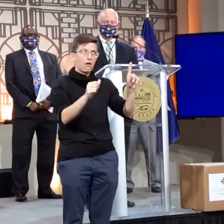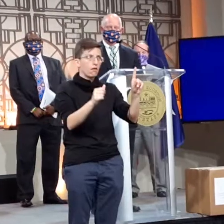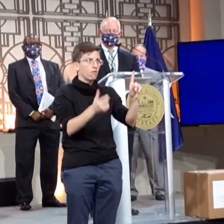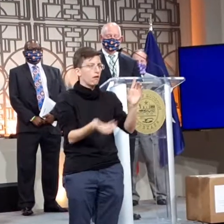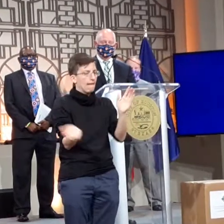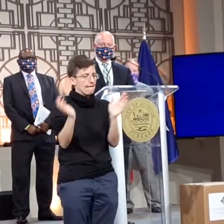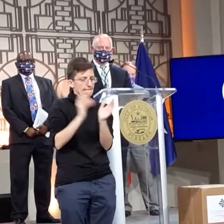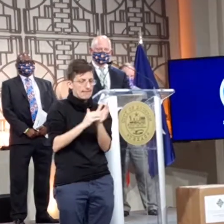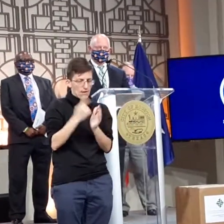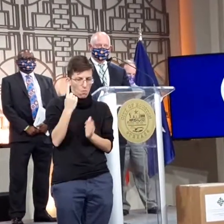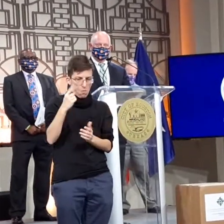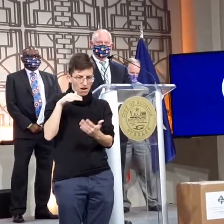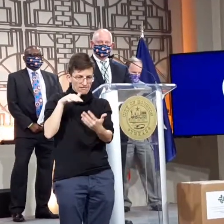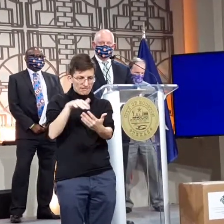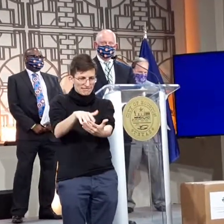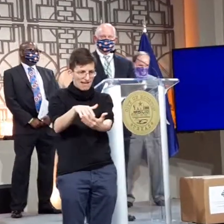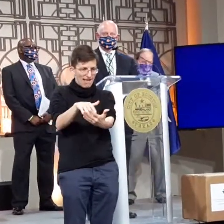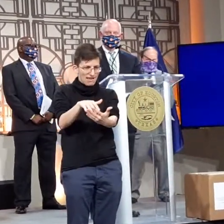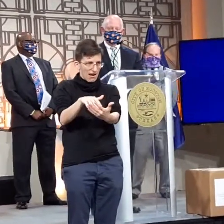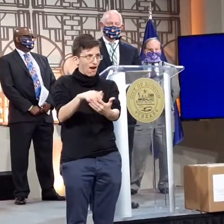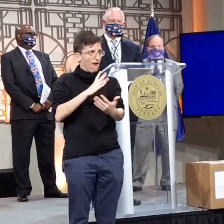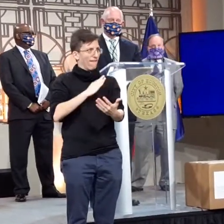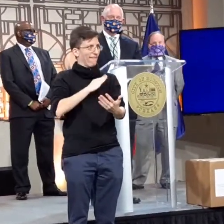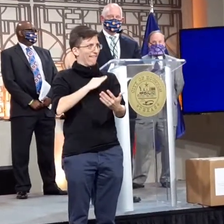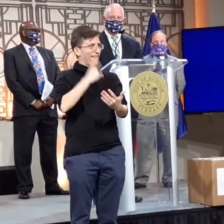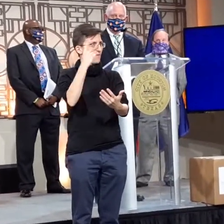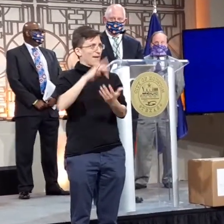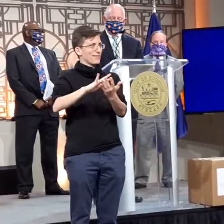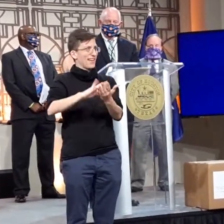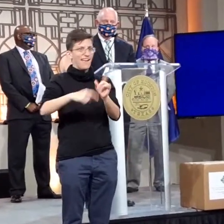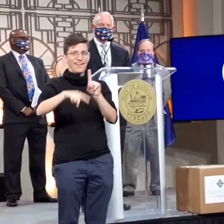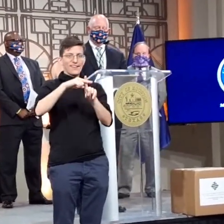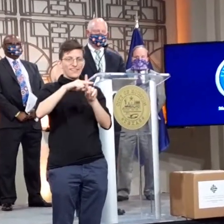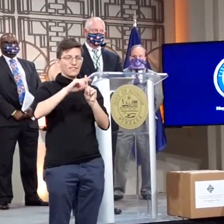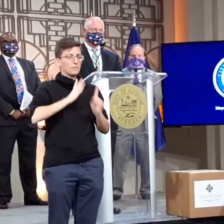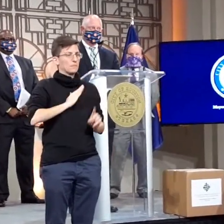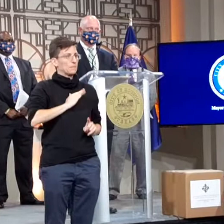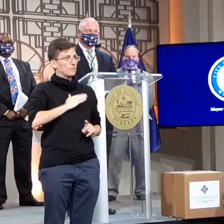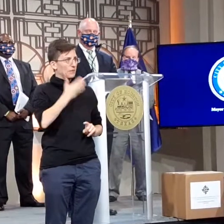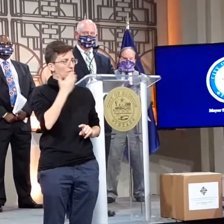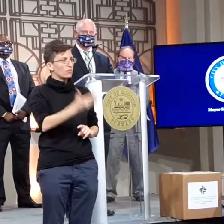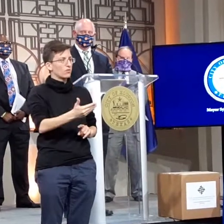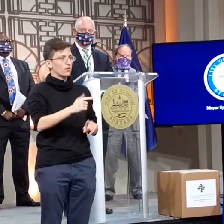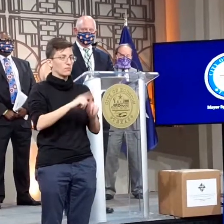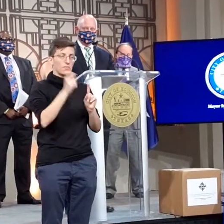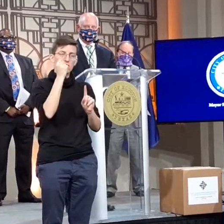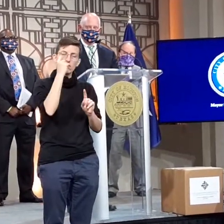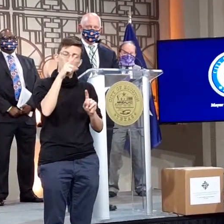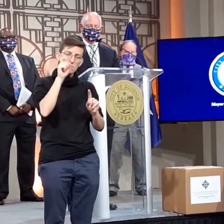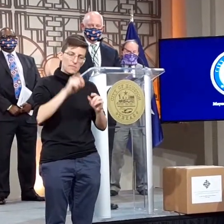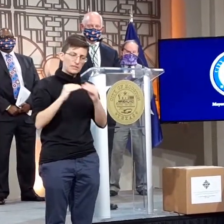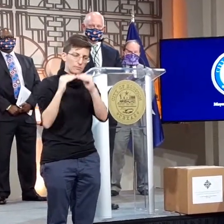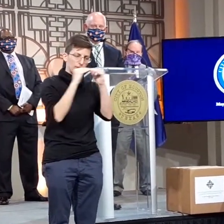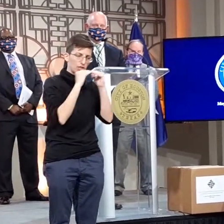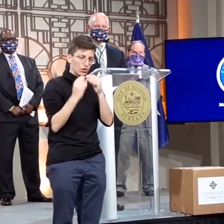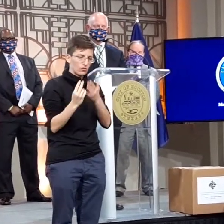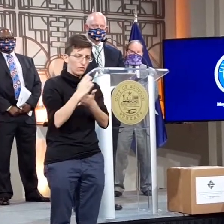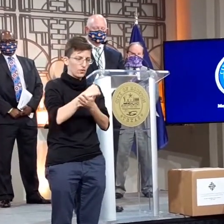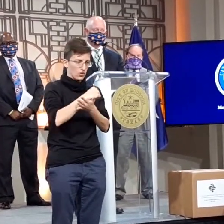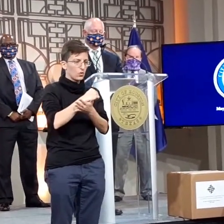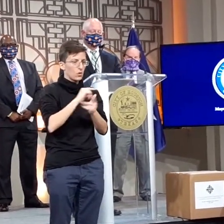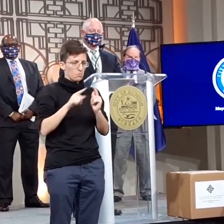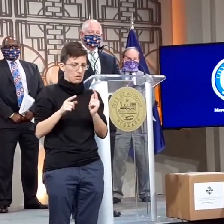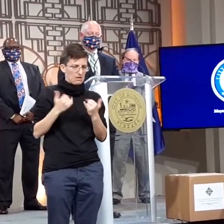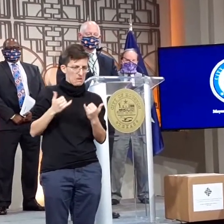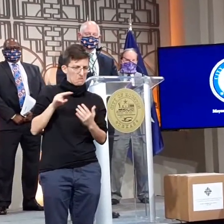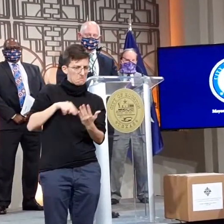One study that makes a drug look like it's very helpful. Now, this was a good study. It appears, it has not been peer reviewed, but at first glance, it looks like it was a well done